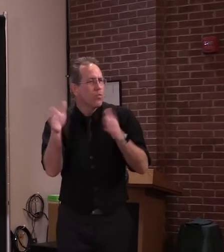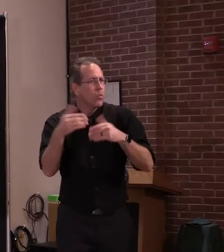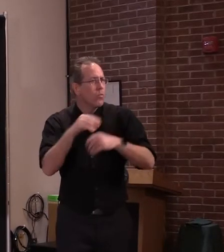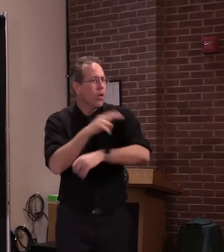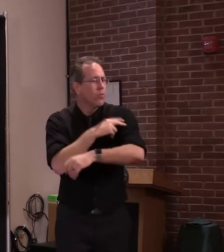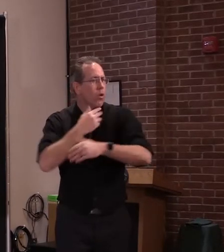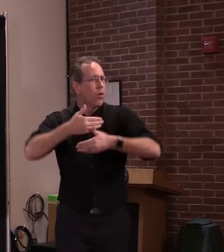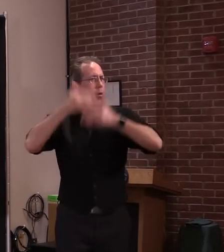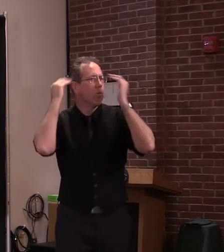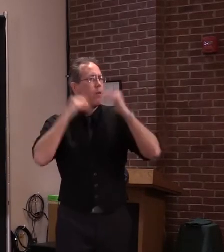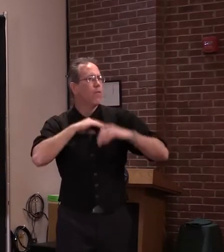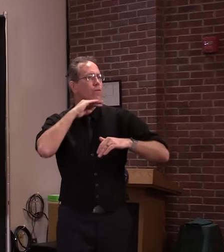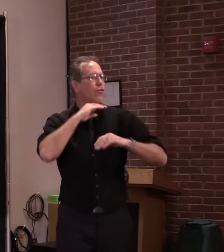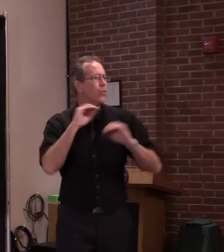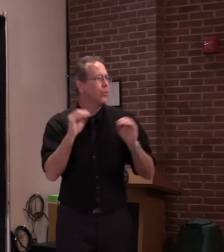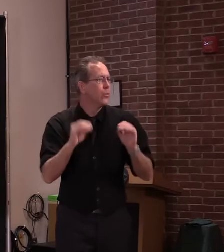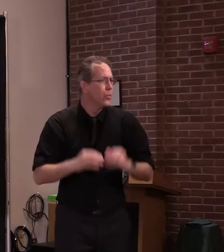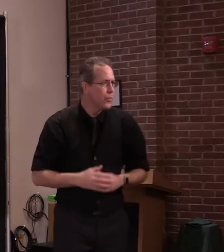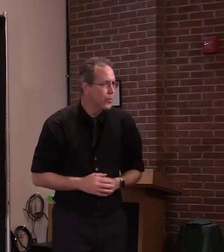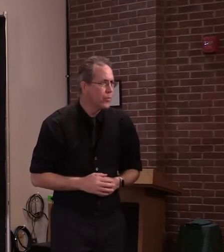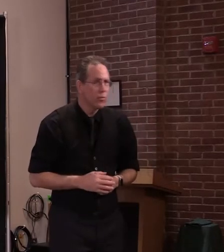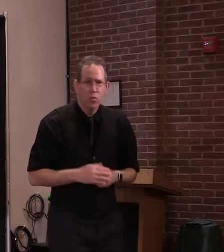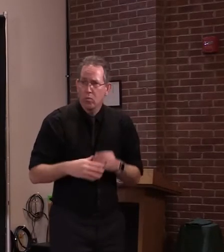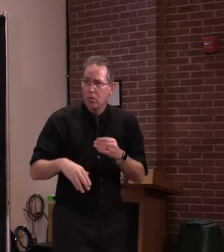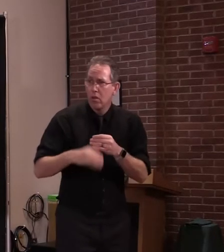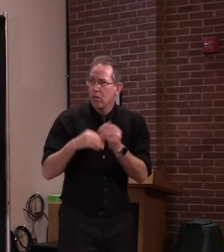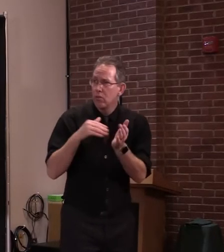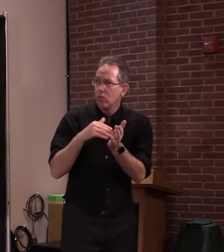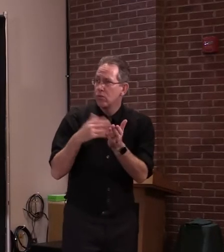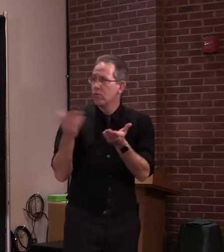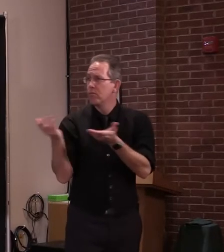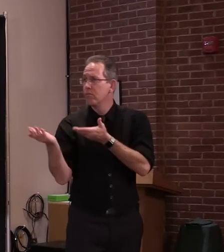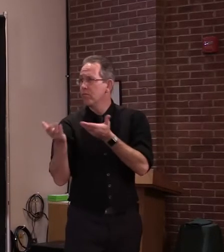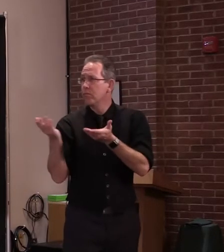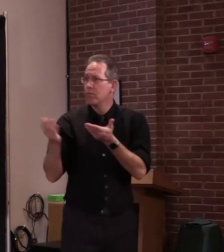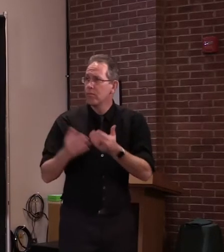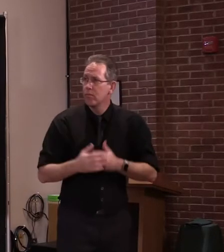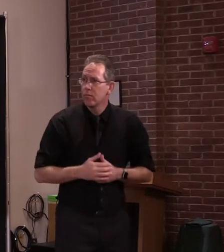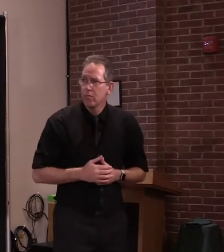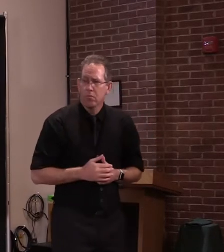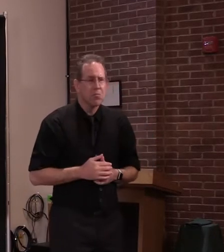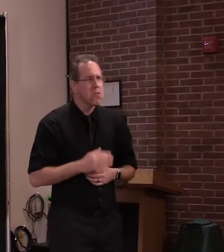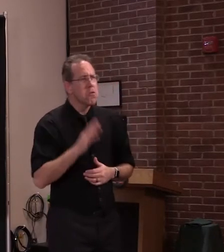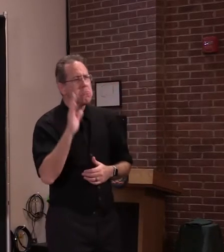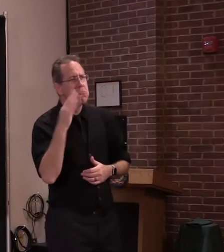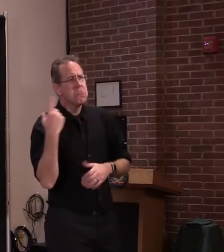Bell, Dr. Levine, anything you want to add to that?